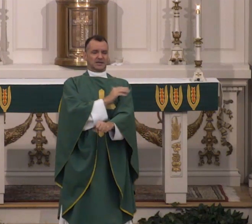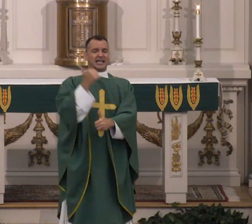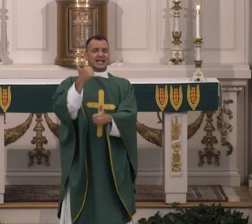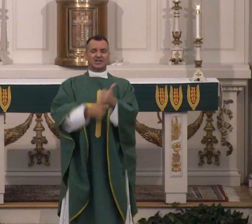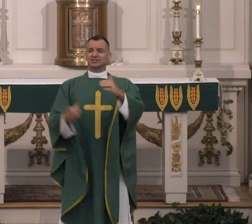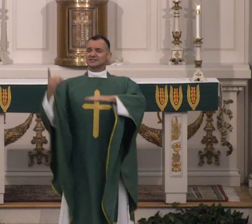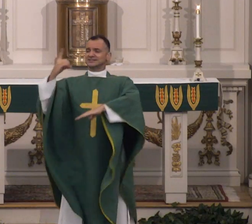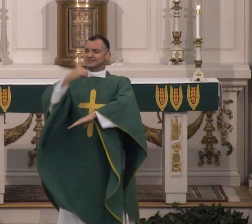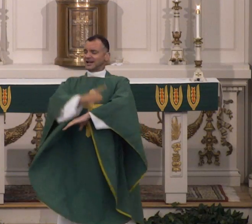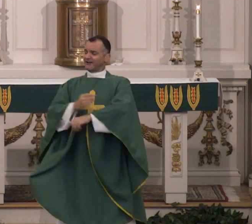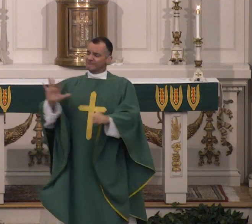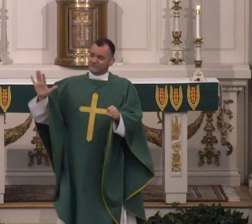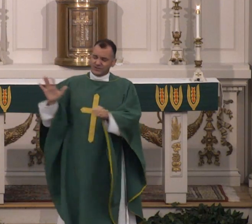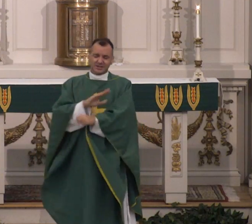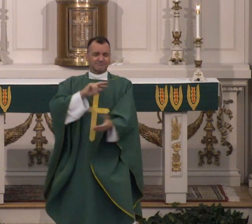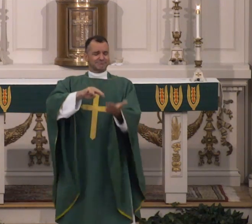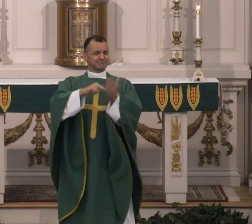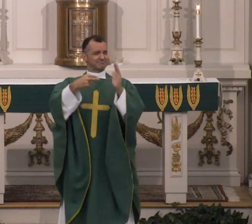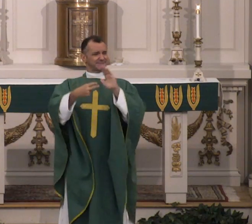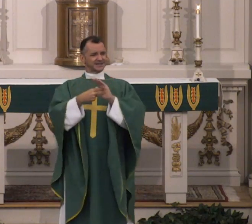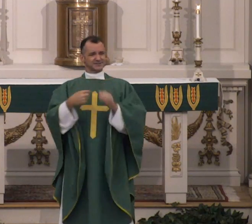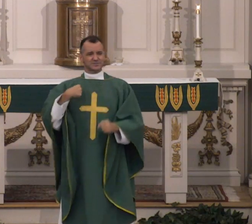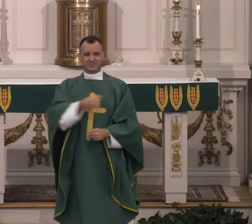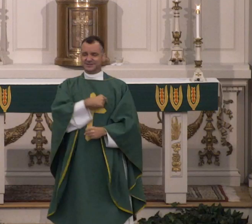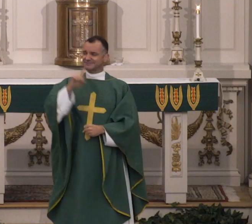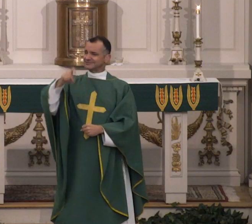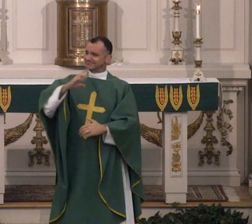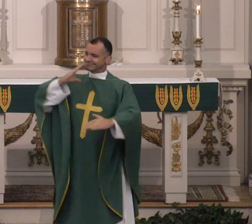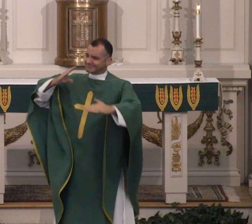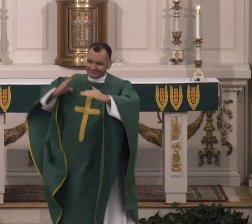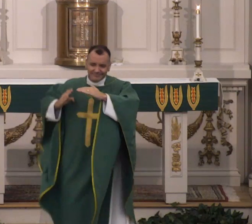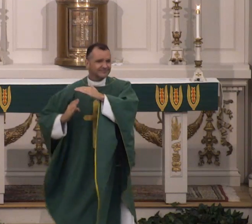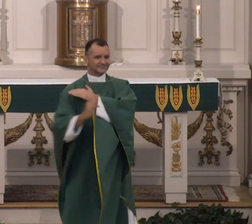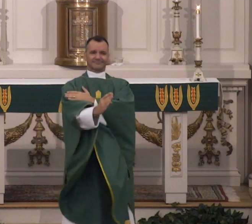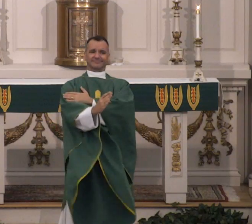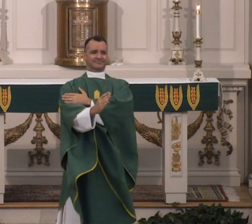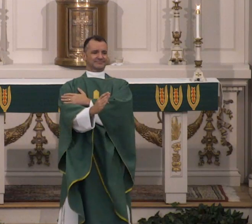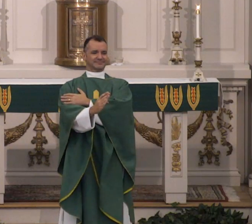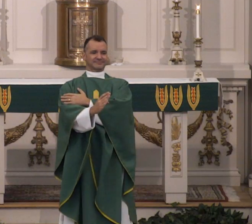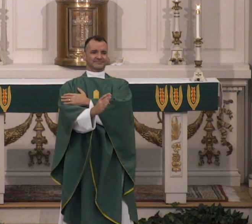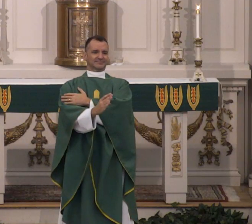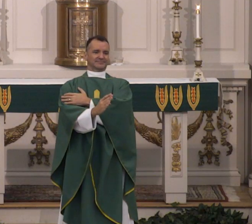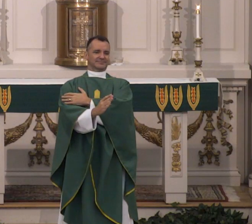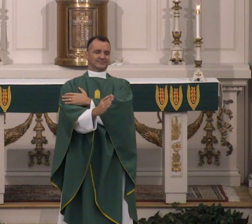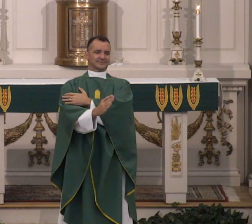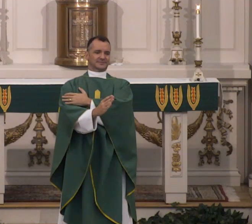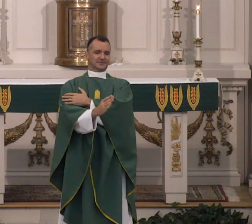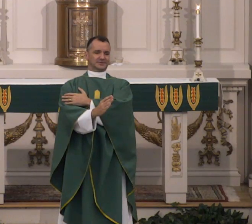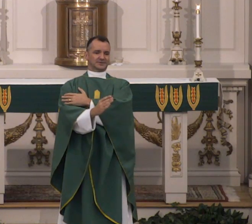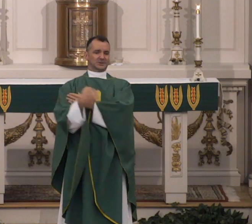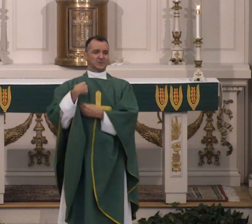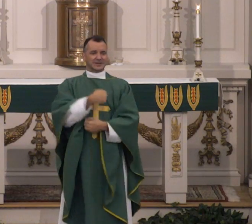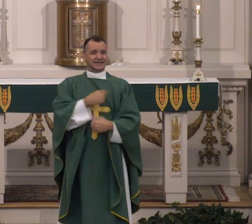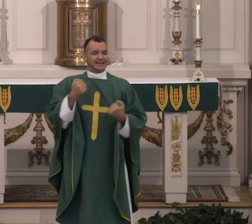today fully be present, fully be humble,